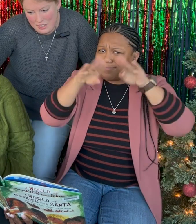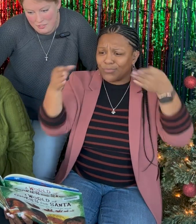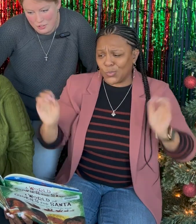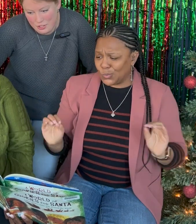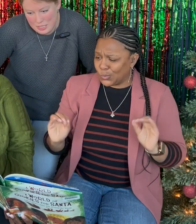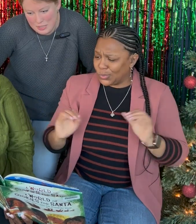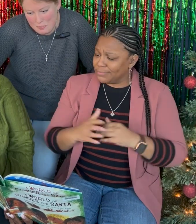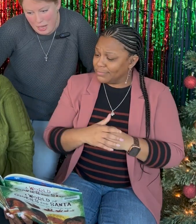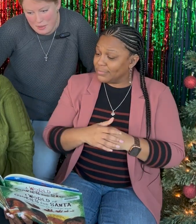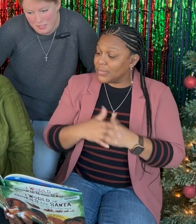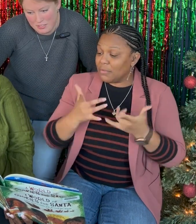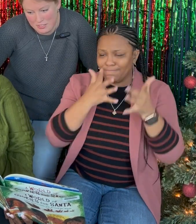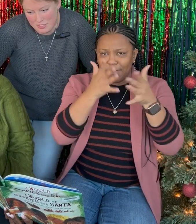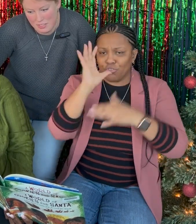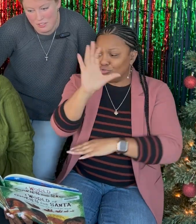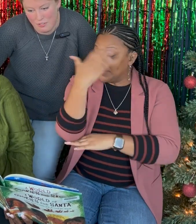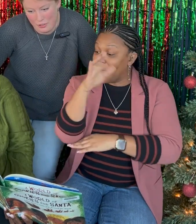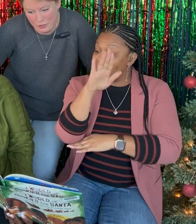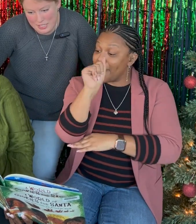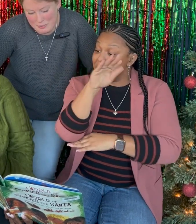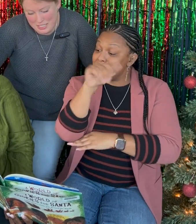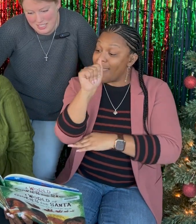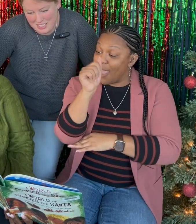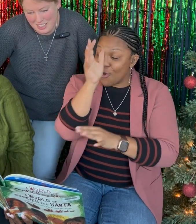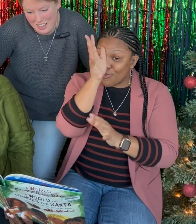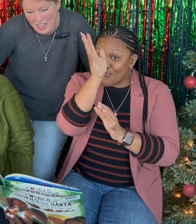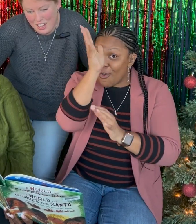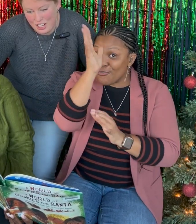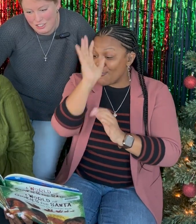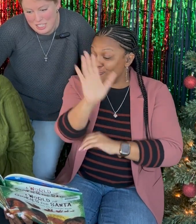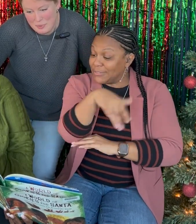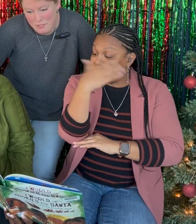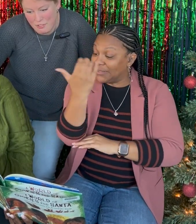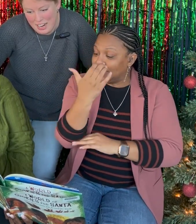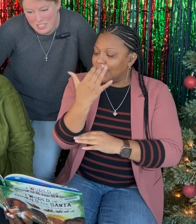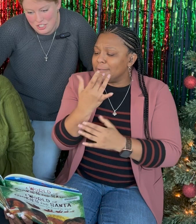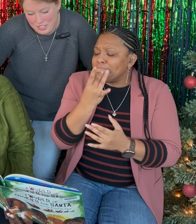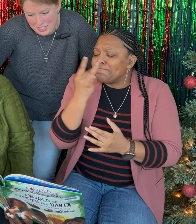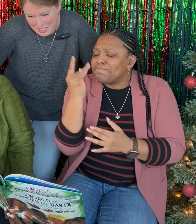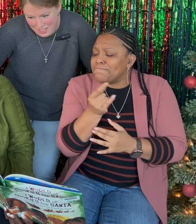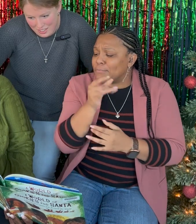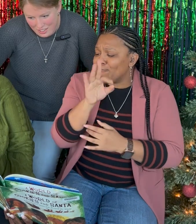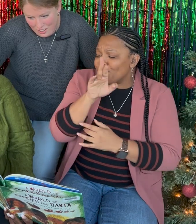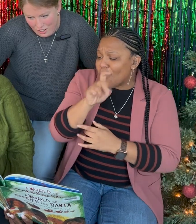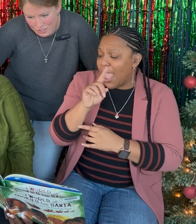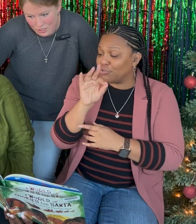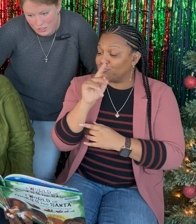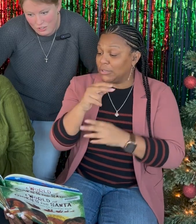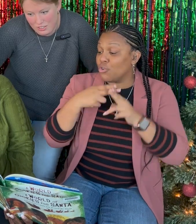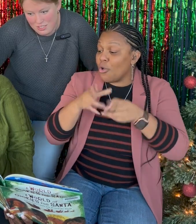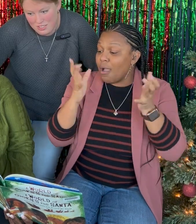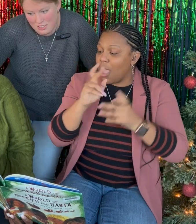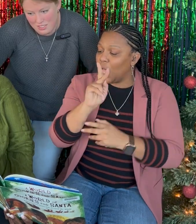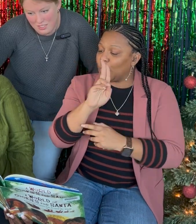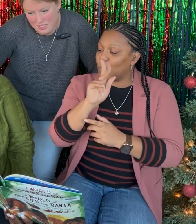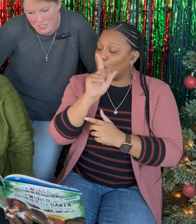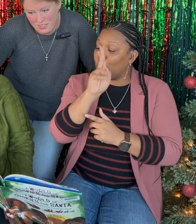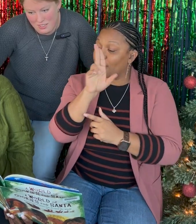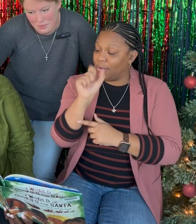They leave Christmas Baba, Father Christmas, a crispy fried treat called